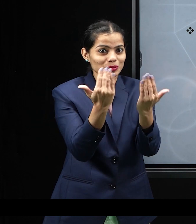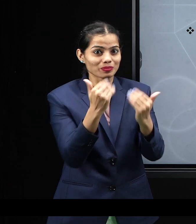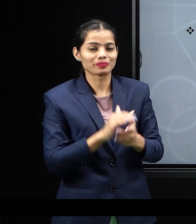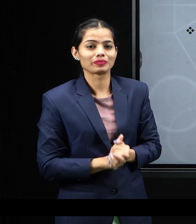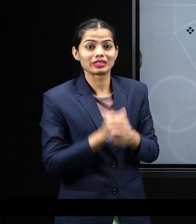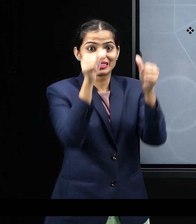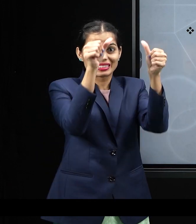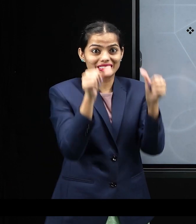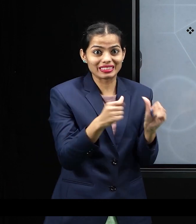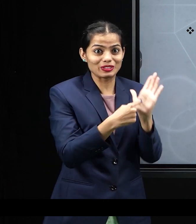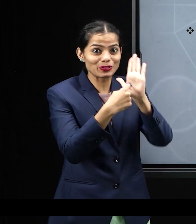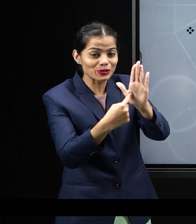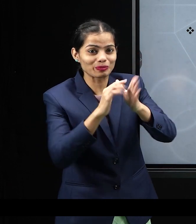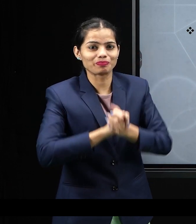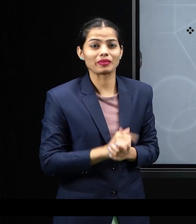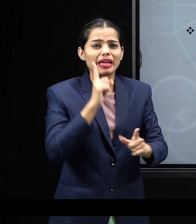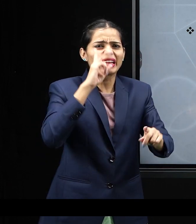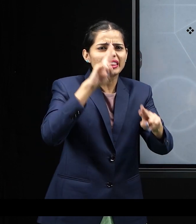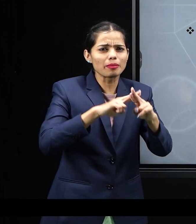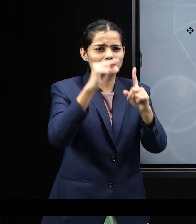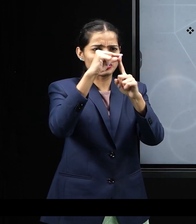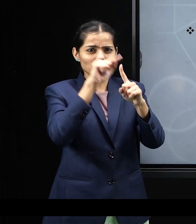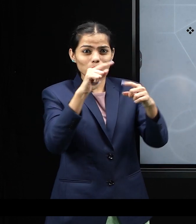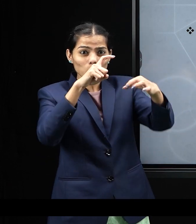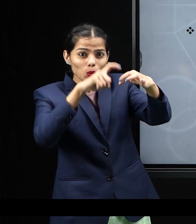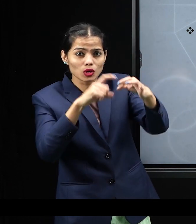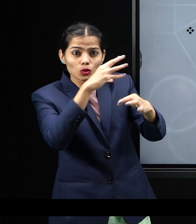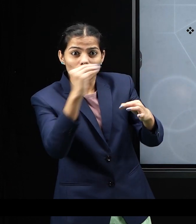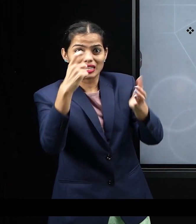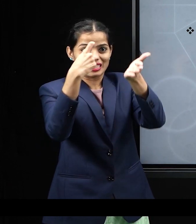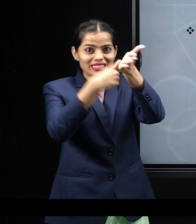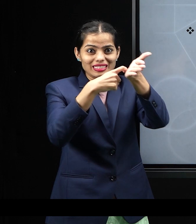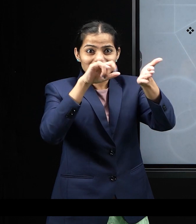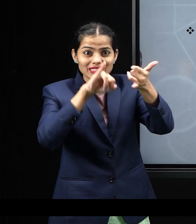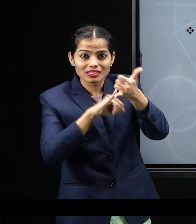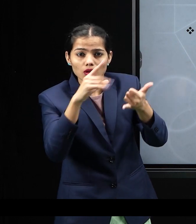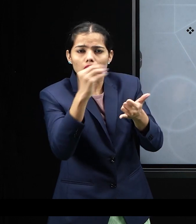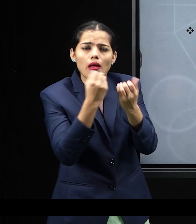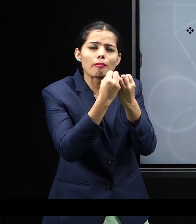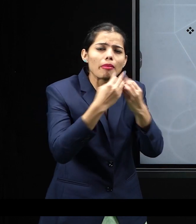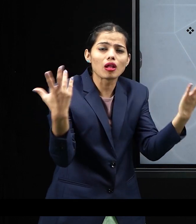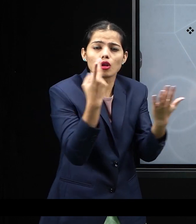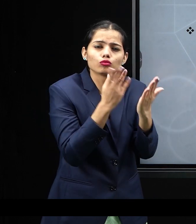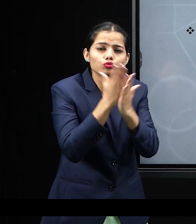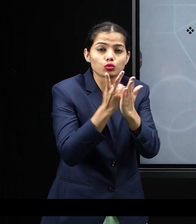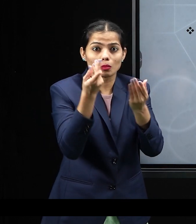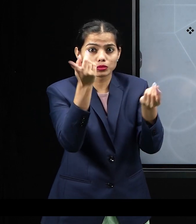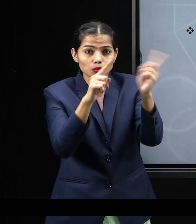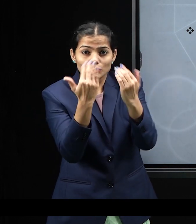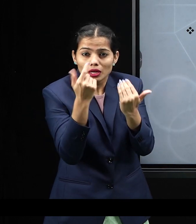Result: if P by Q and R by S are any two rational number such that P by Q less than